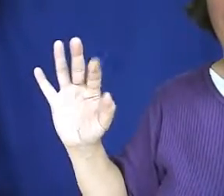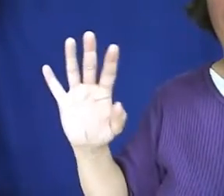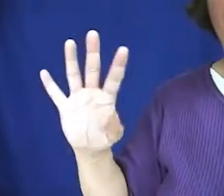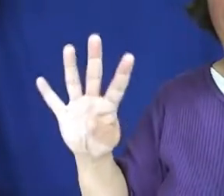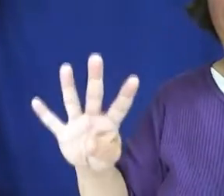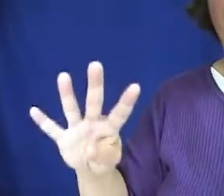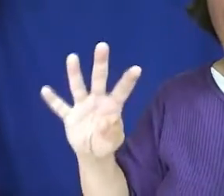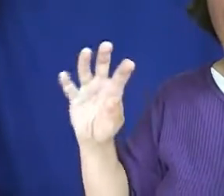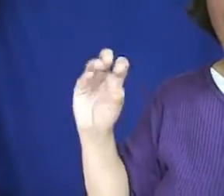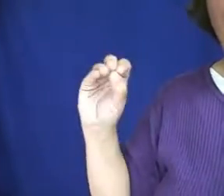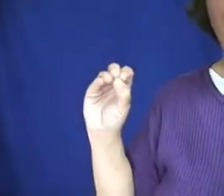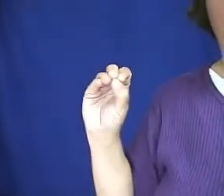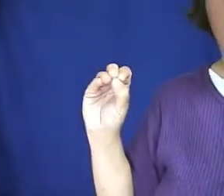0. 40,